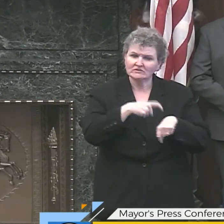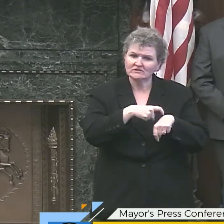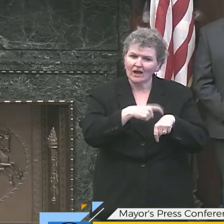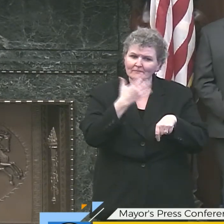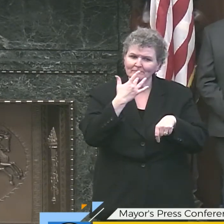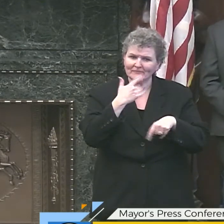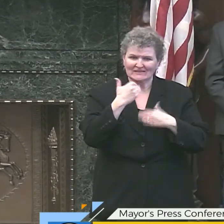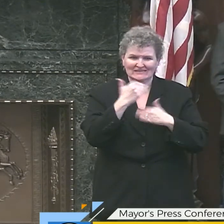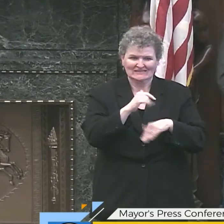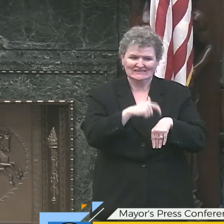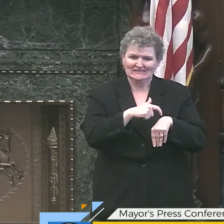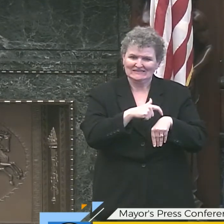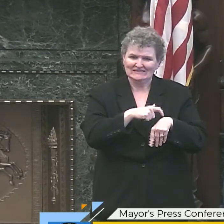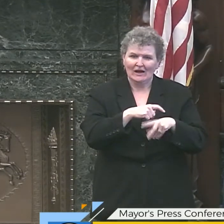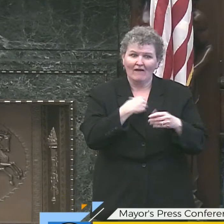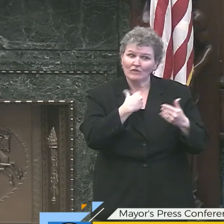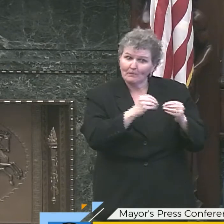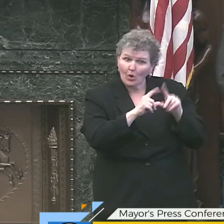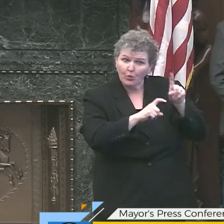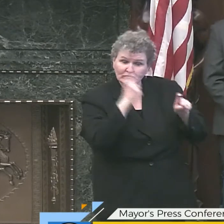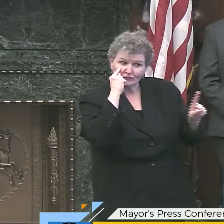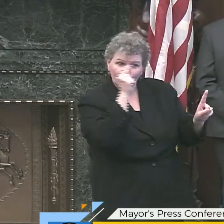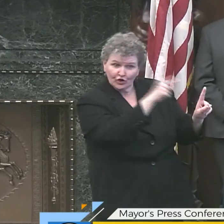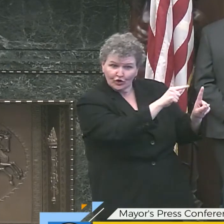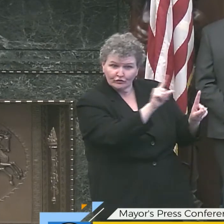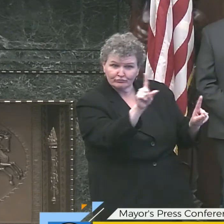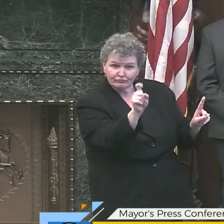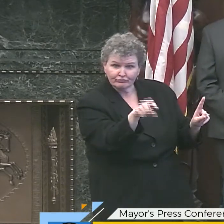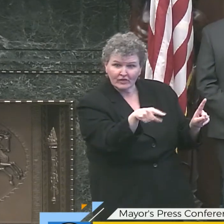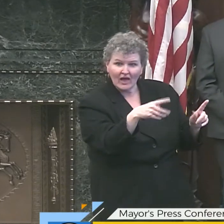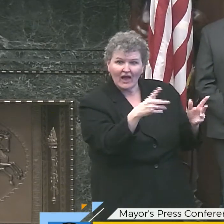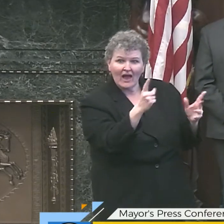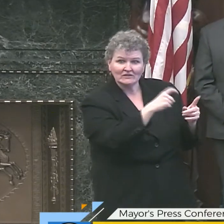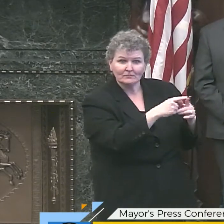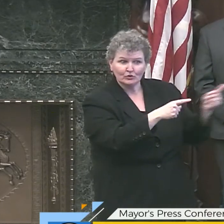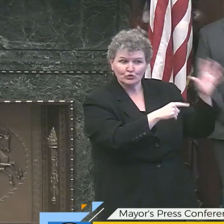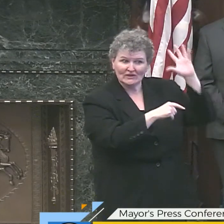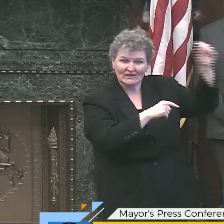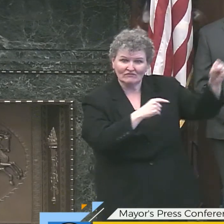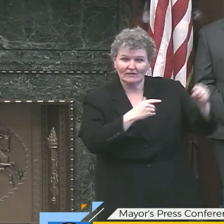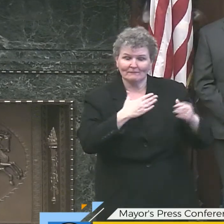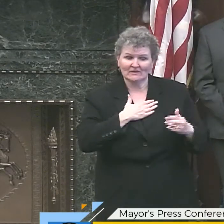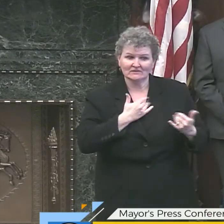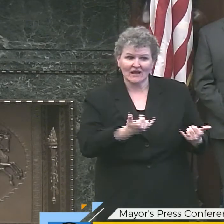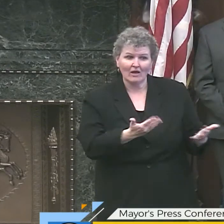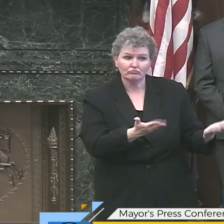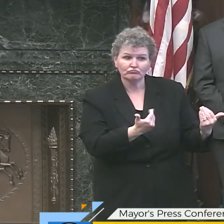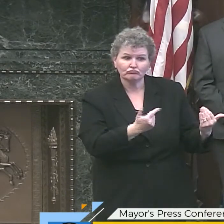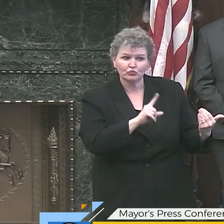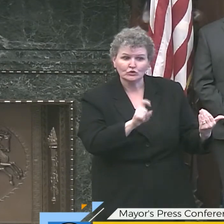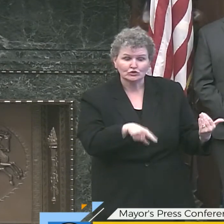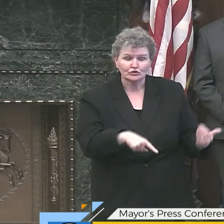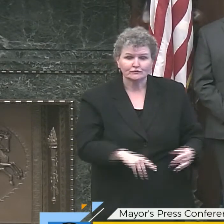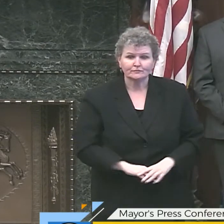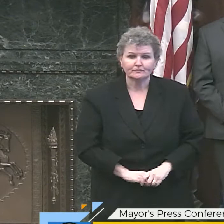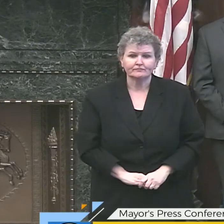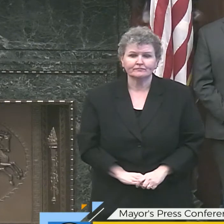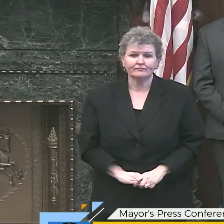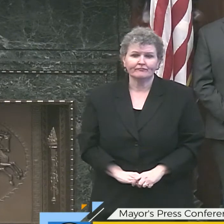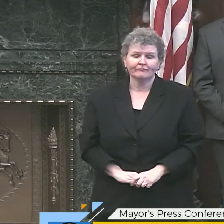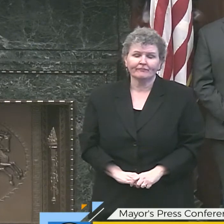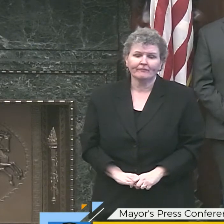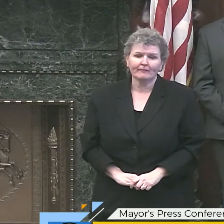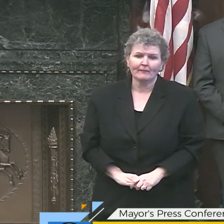we, if there are any additional questions for the Commissioner, that we get them in before she has to leave imminently. I'm sorry, Dale, to